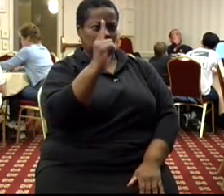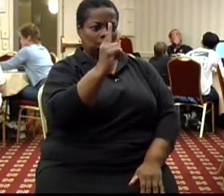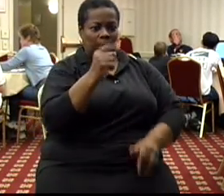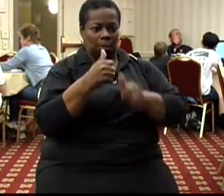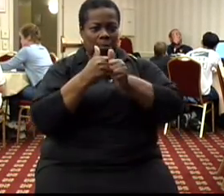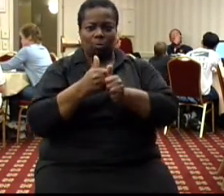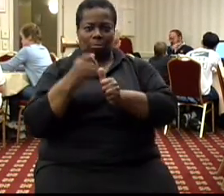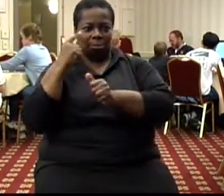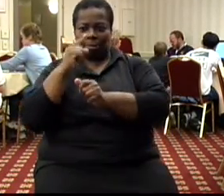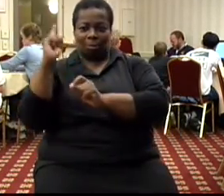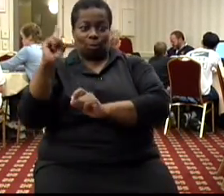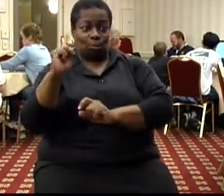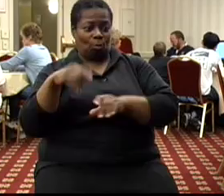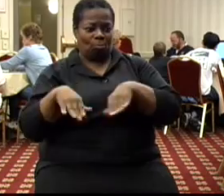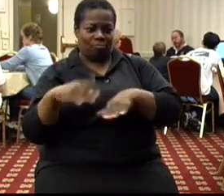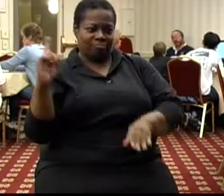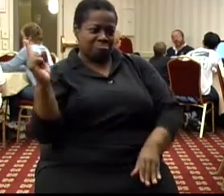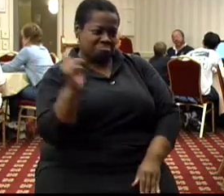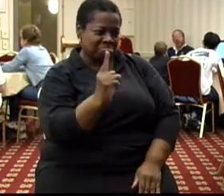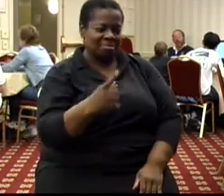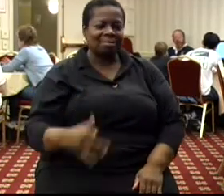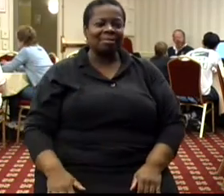you'll need to track that.